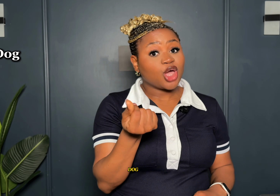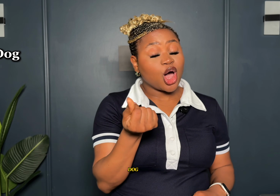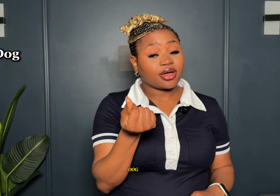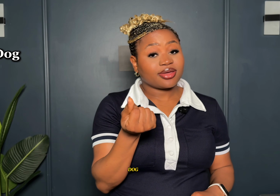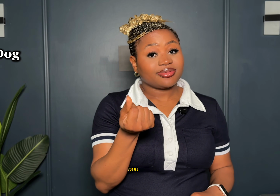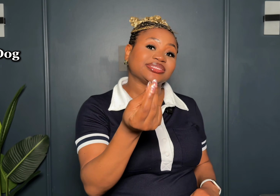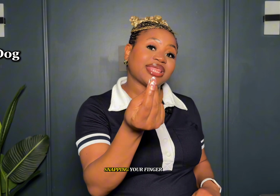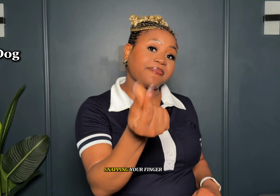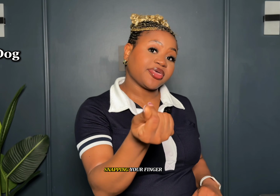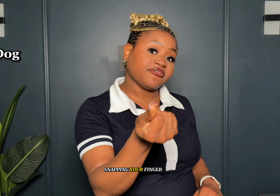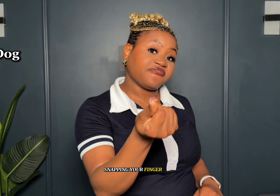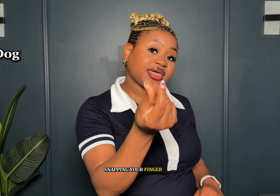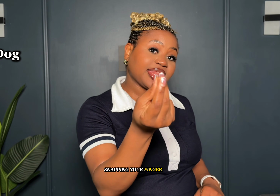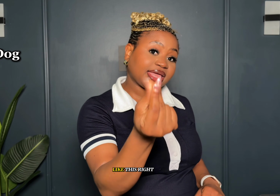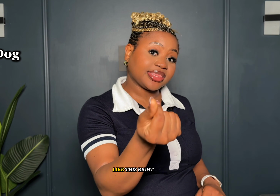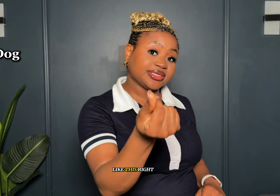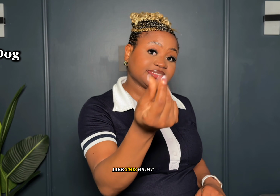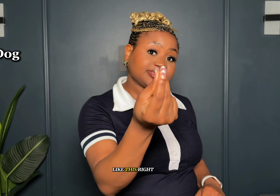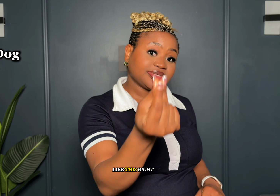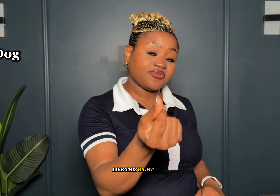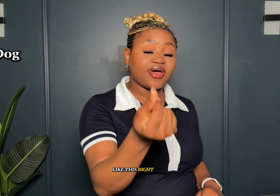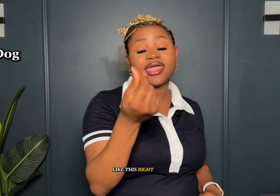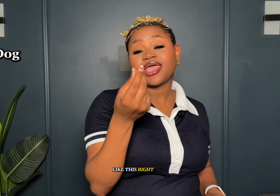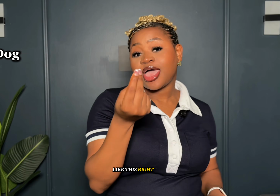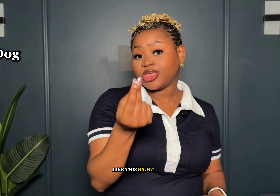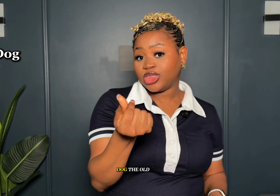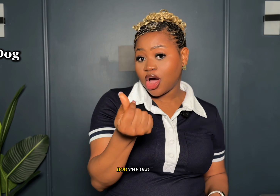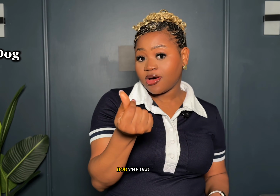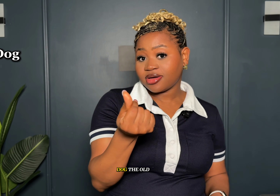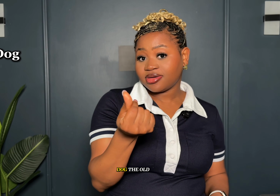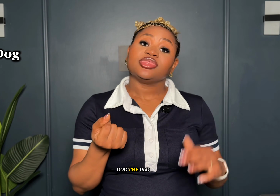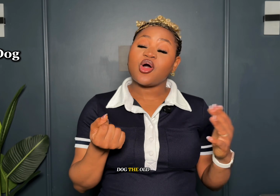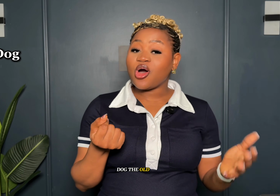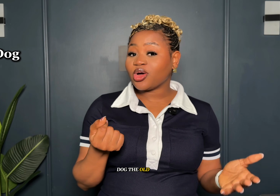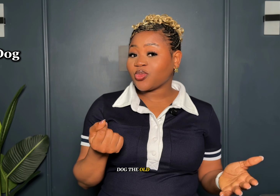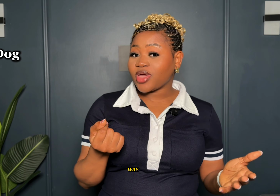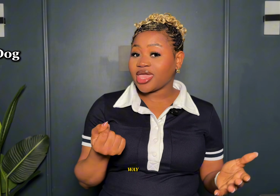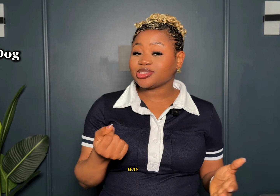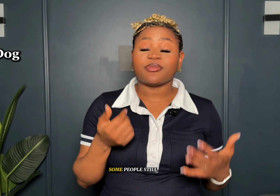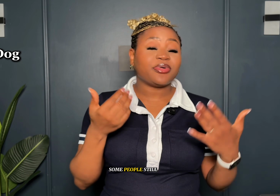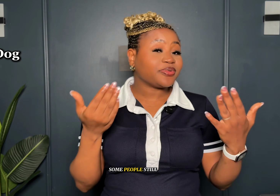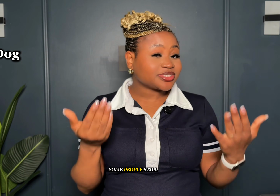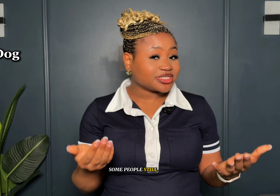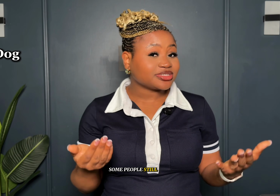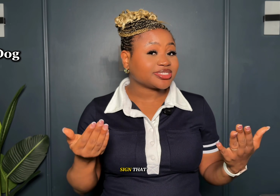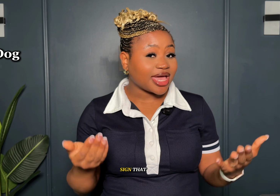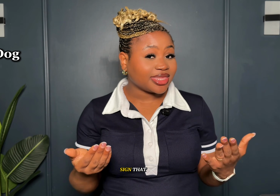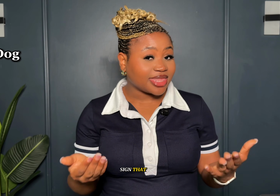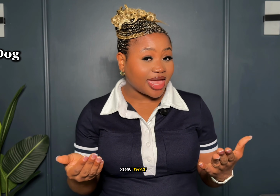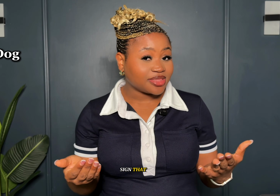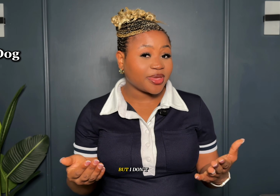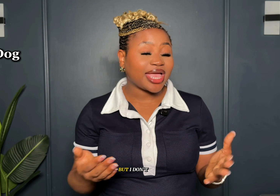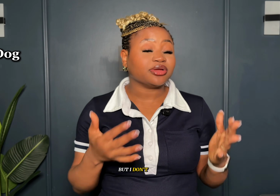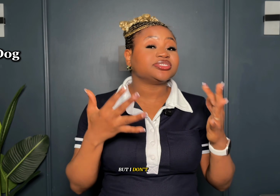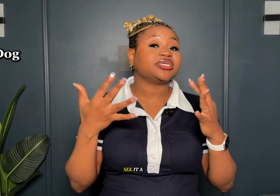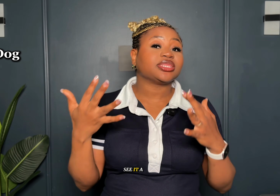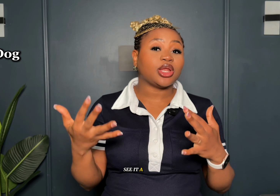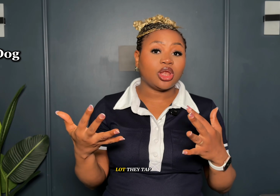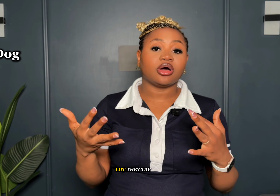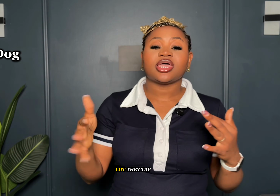Dog. Snapping your finger like this, right? Dog. The old way, some people still sign that, but I don't see it a lot.